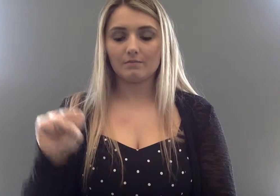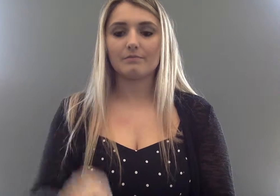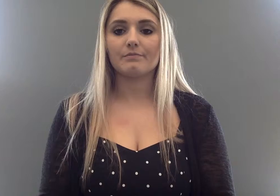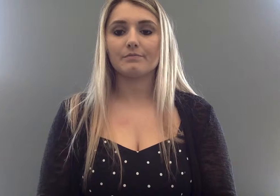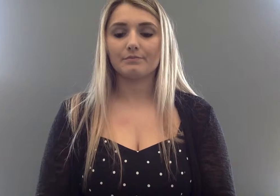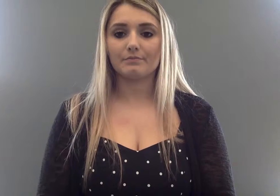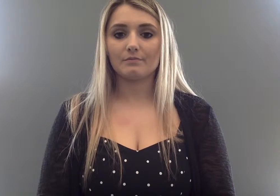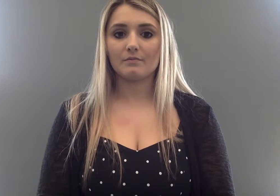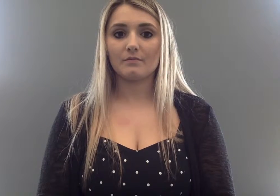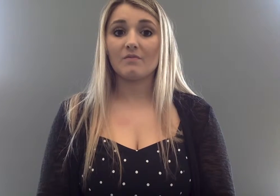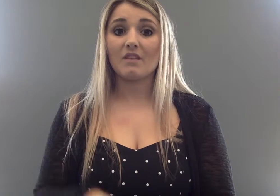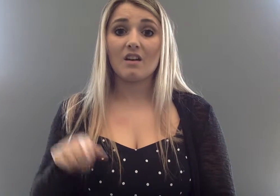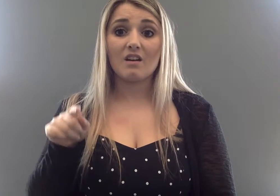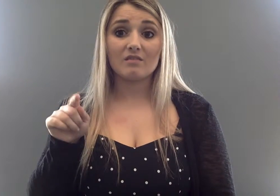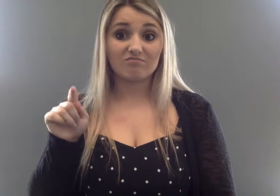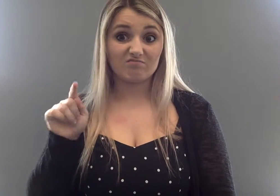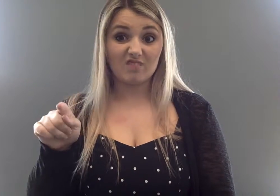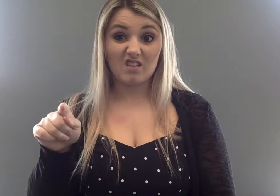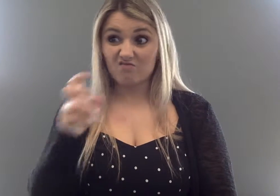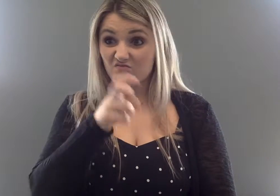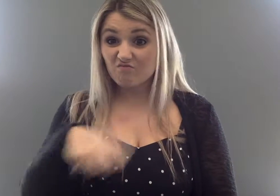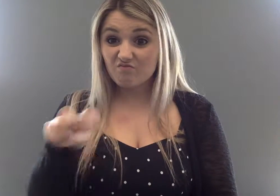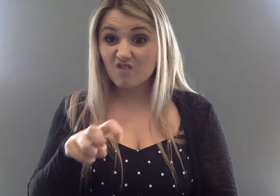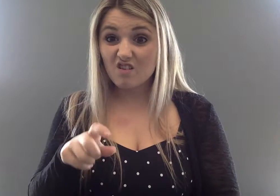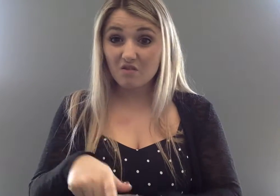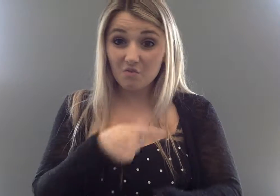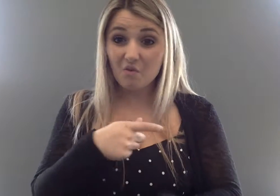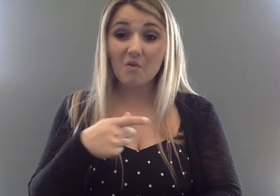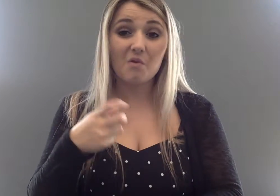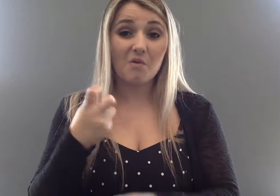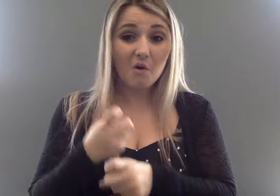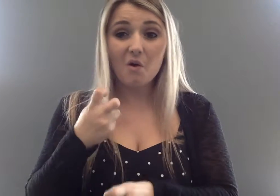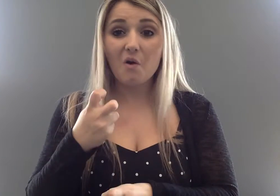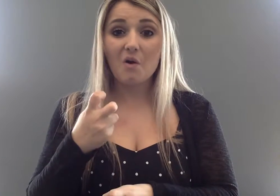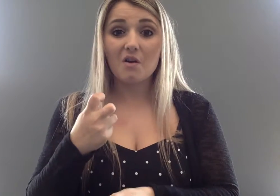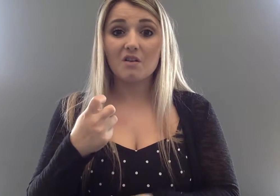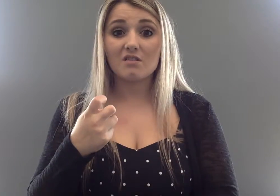Now, it was a long, hard journey, and we are talking about March